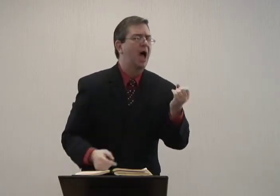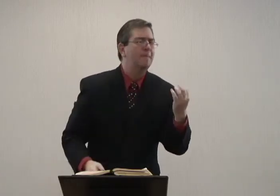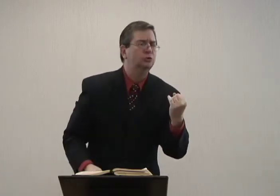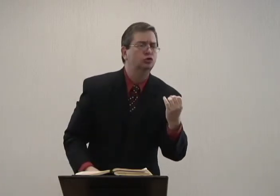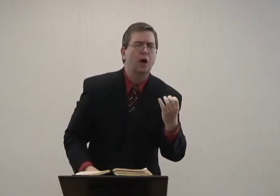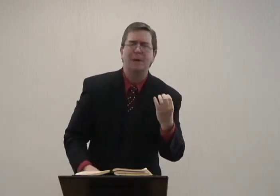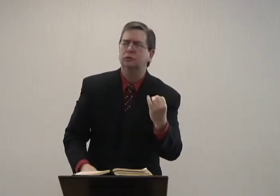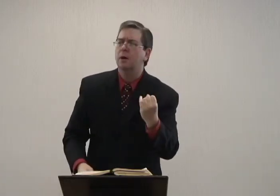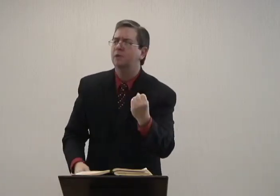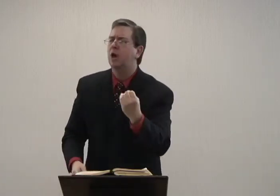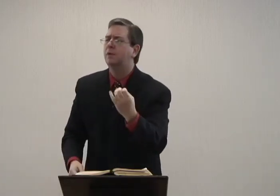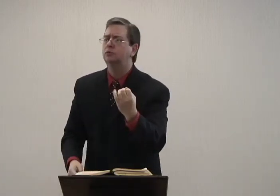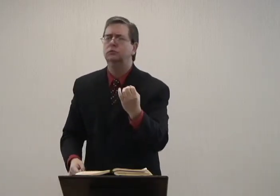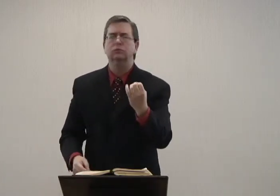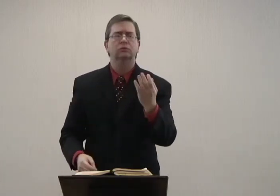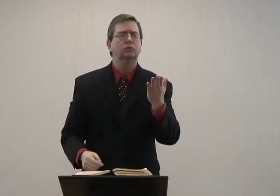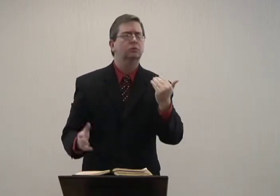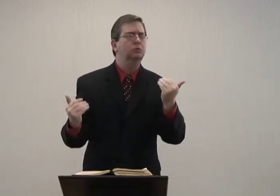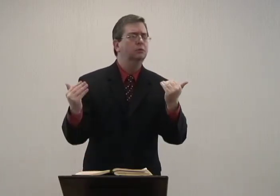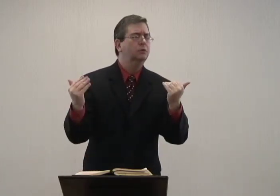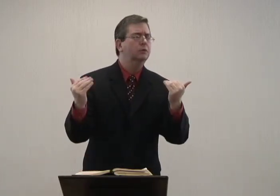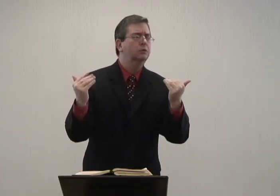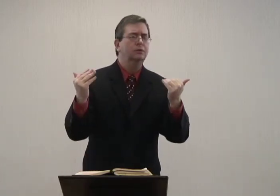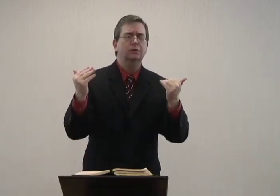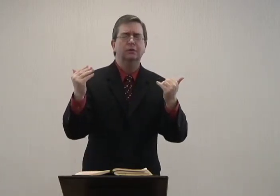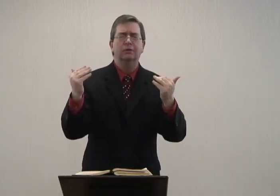200 times every month, squad, how much would that be?